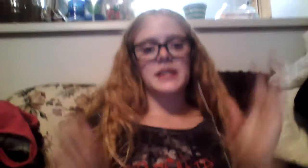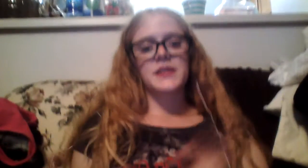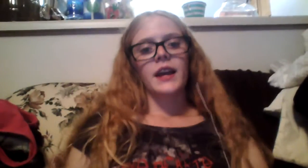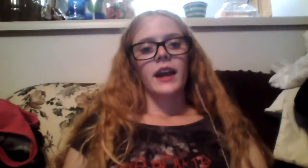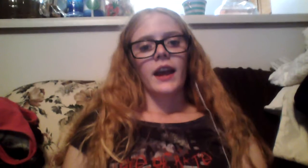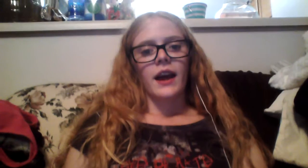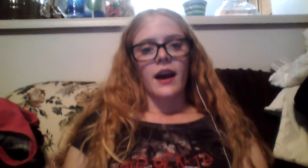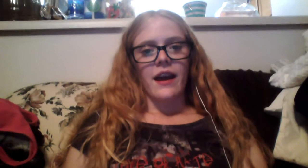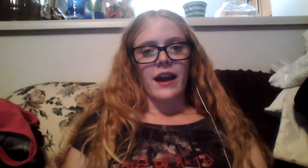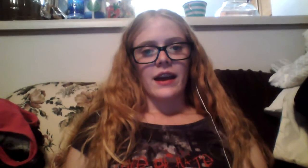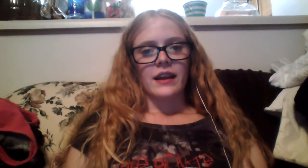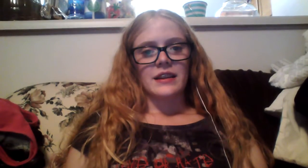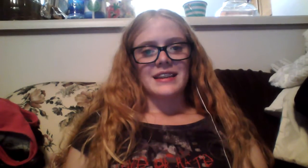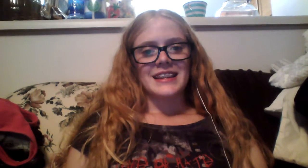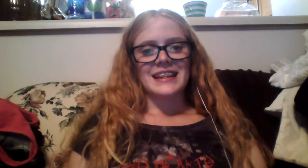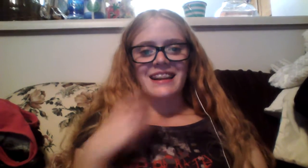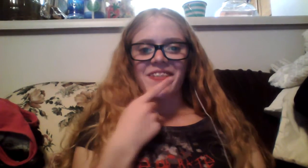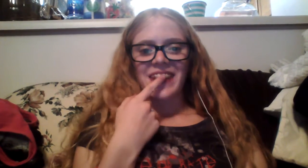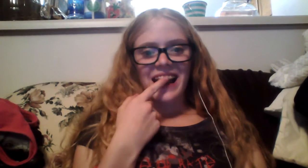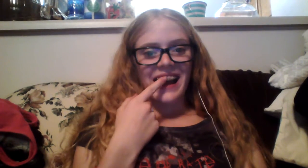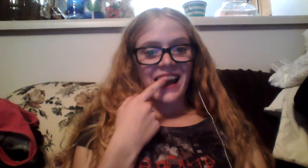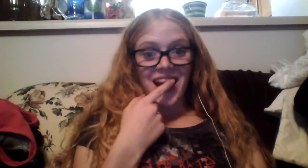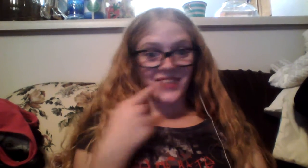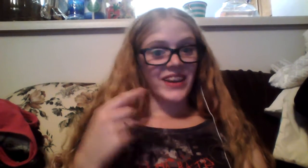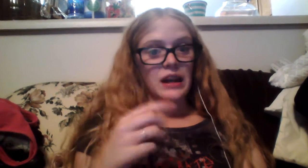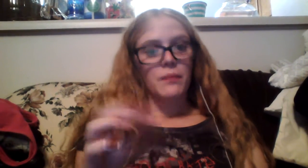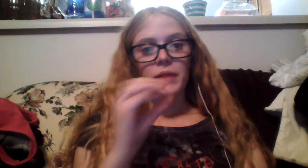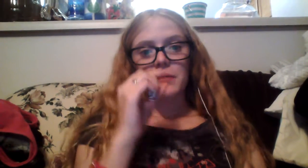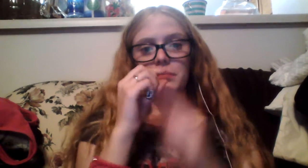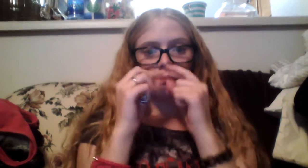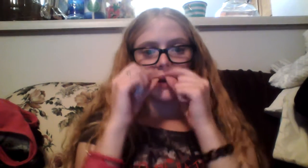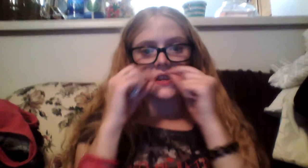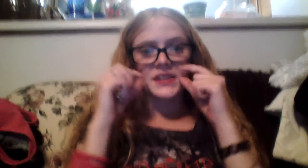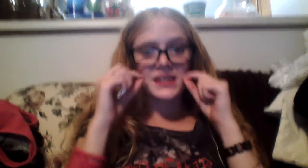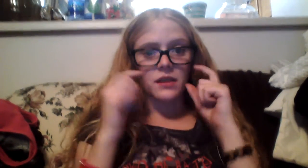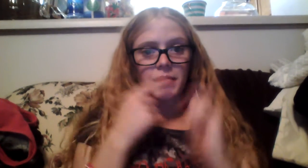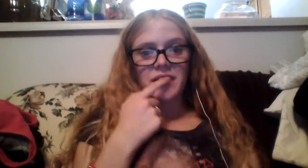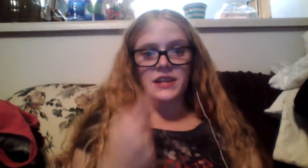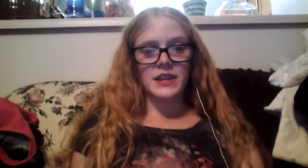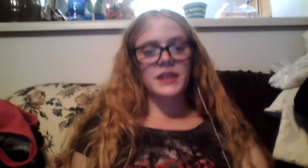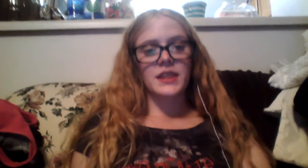glasses, and I have braces on my teeth,